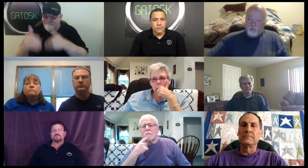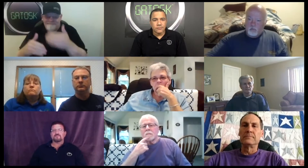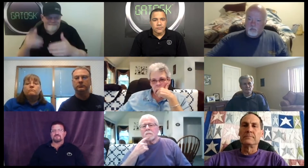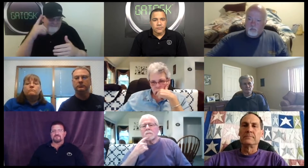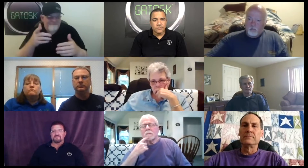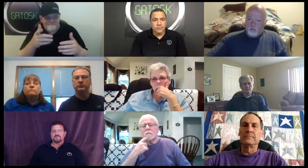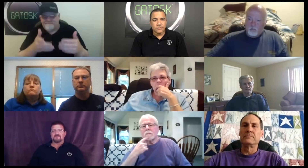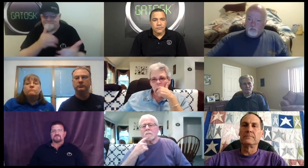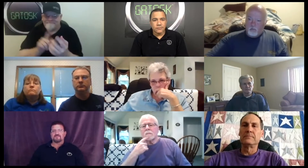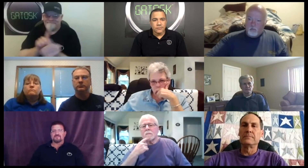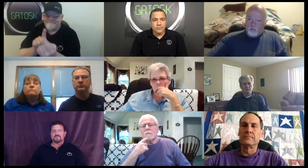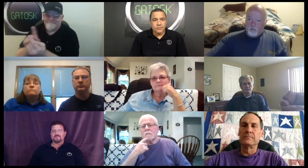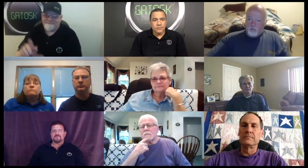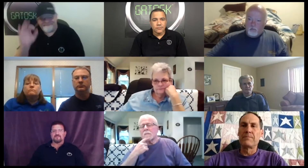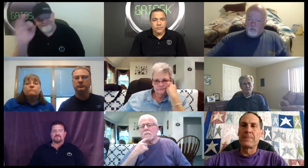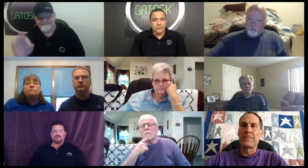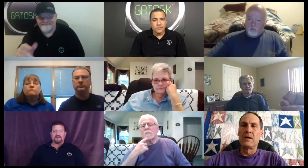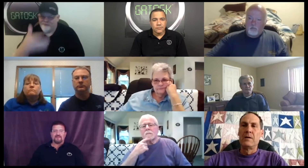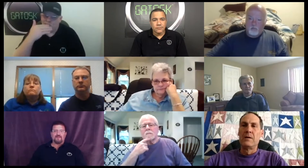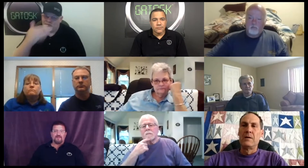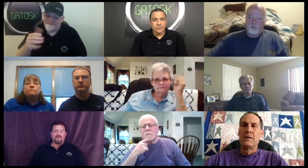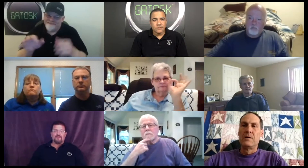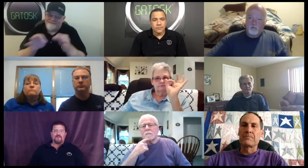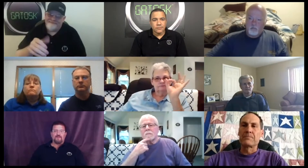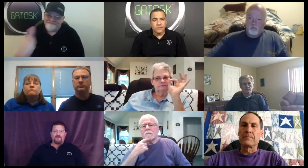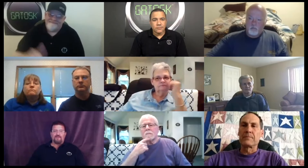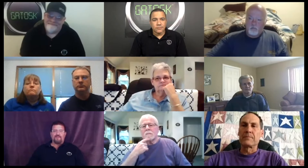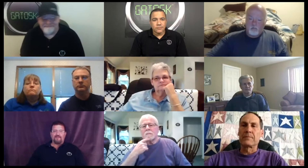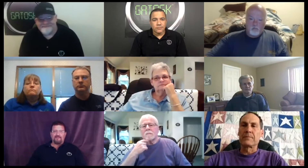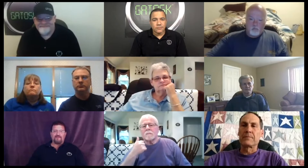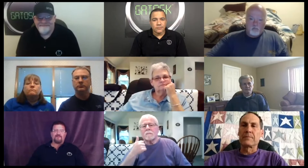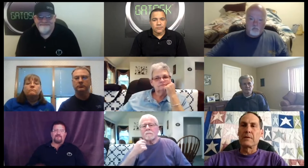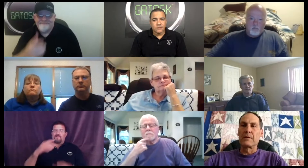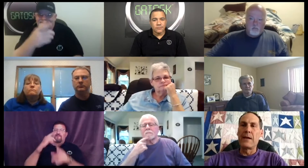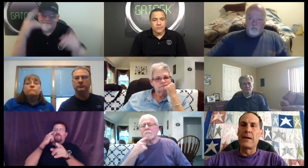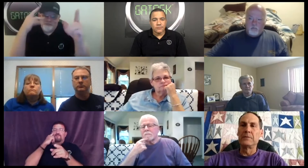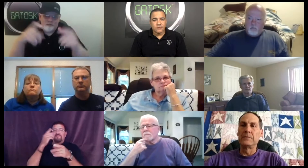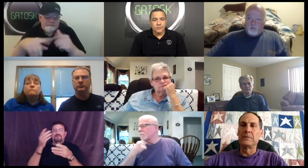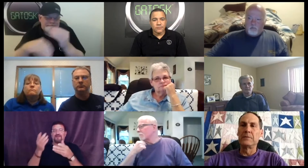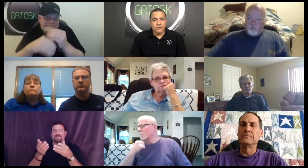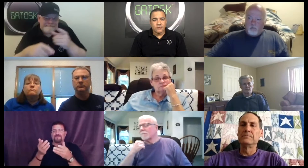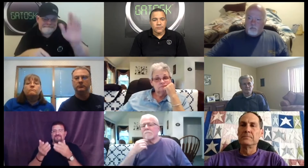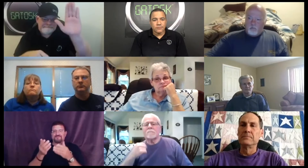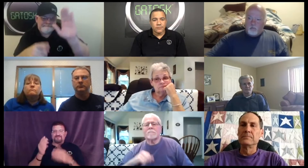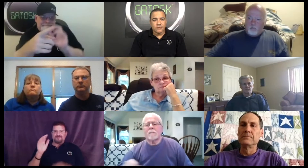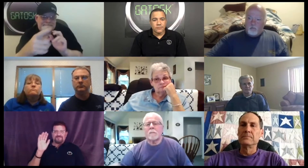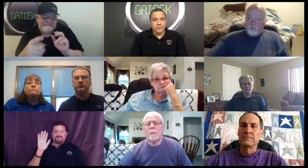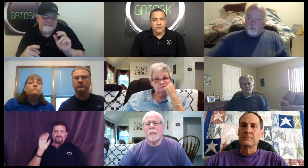their understanding. And that's accomplished by doing that one-on-one. That's a great explanation. Thank you. Somebody wanted to add